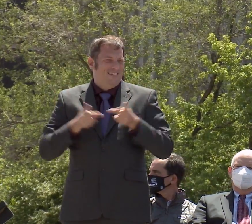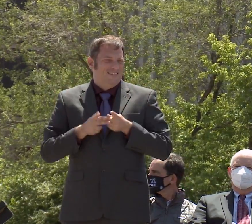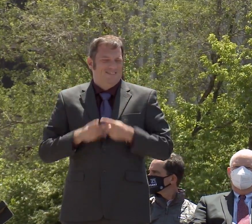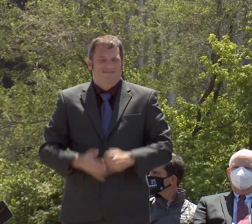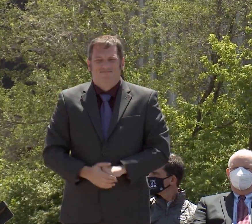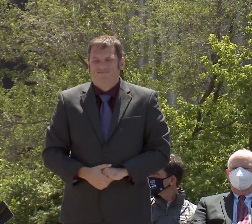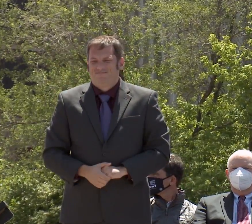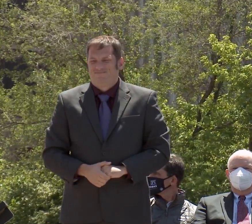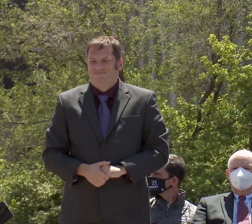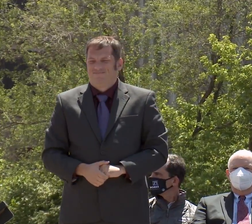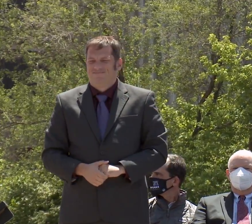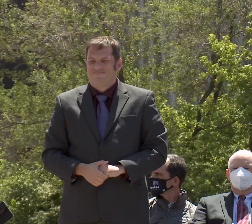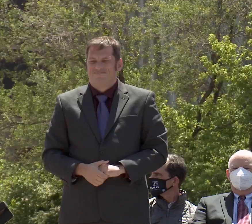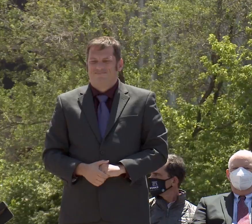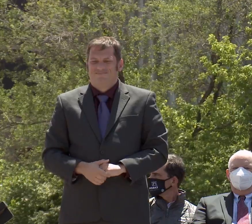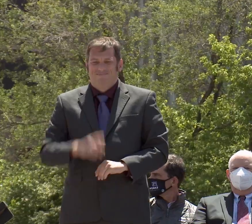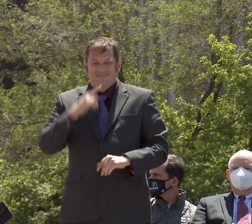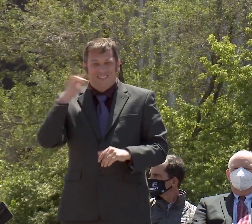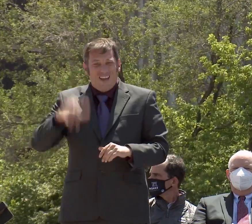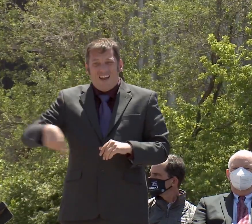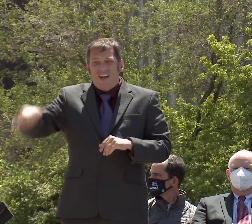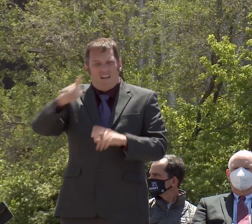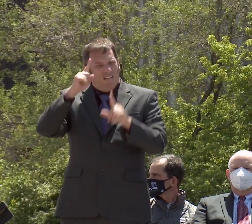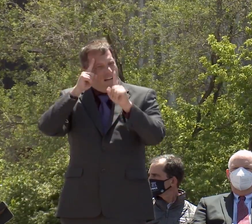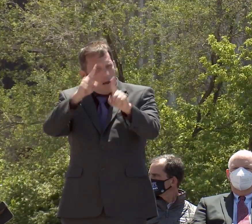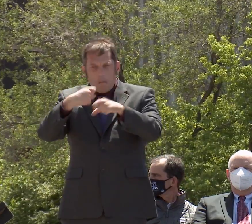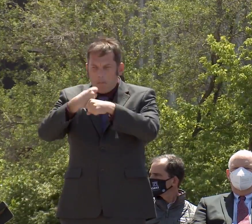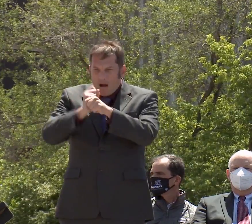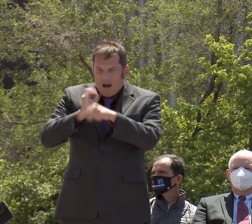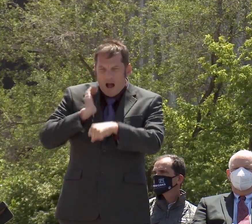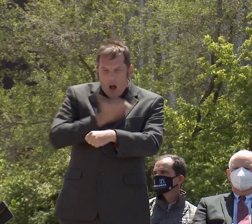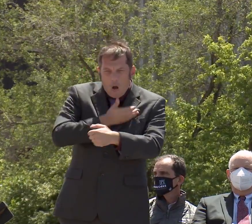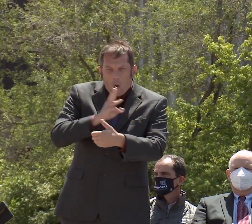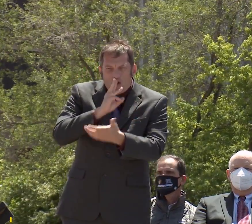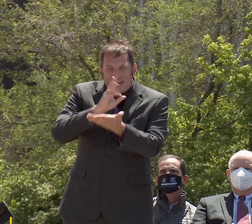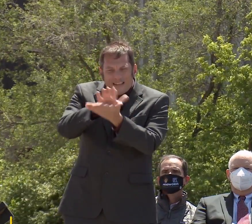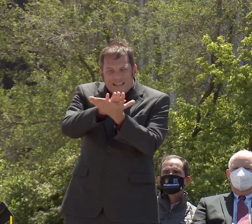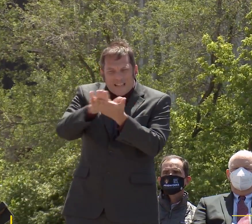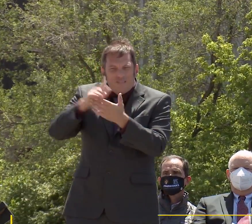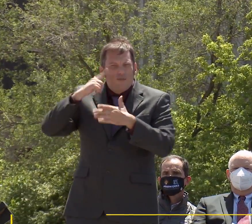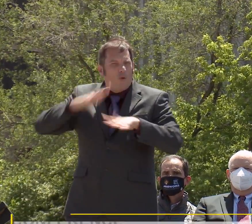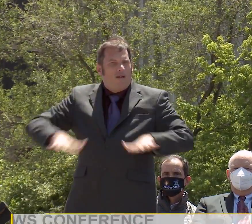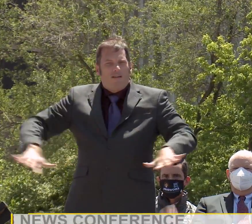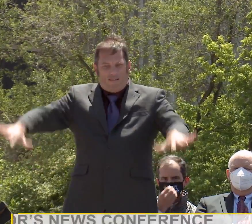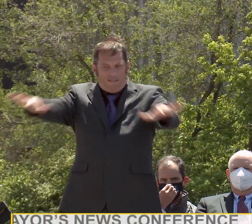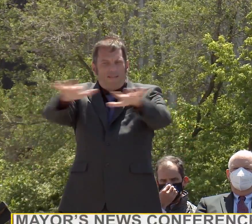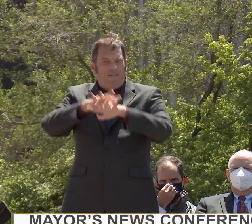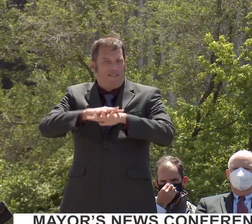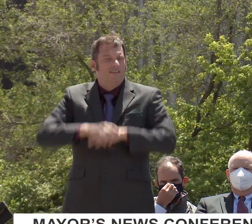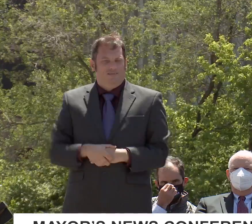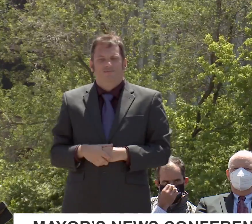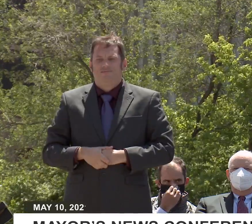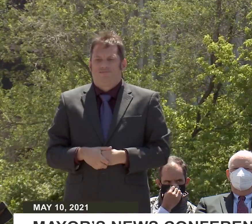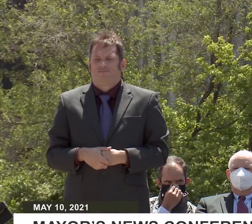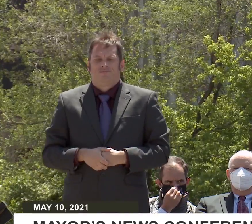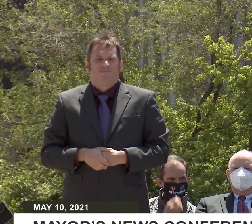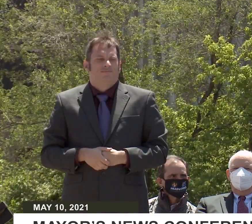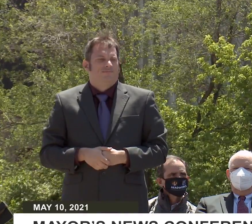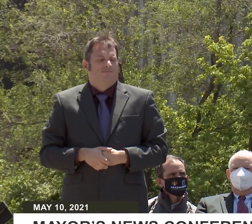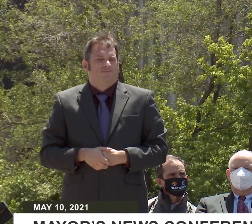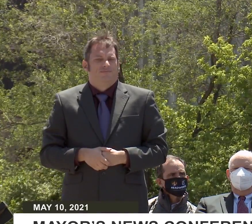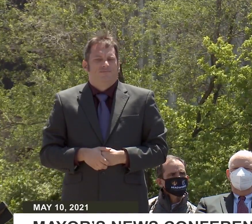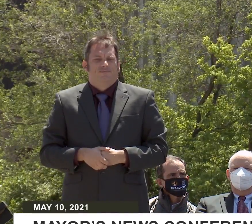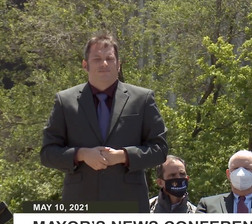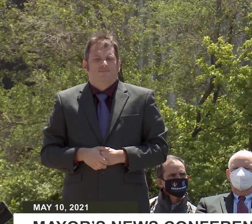the water cleaner for the rest of this region. So thank you so much. As